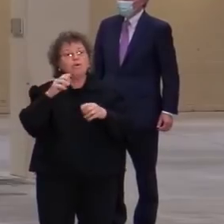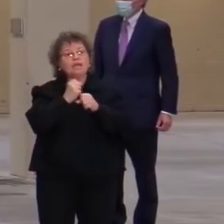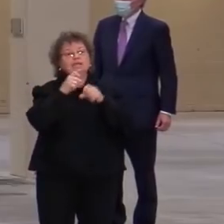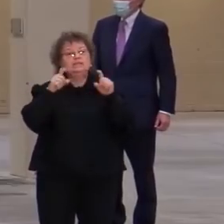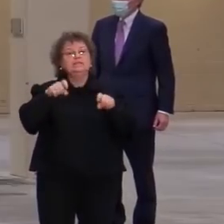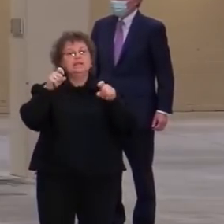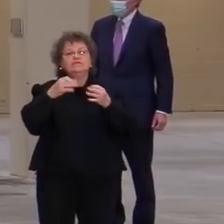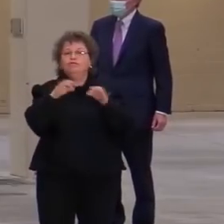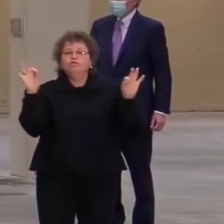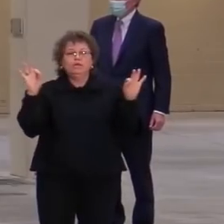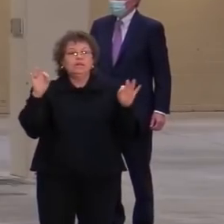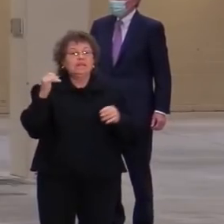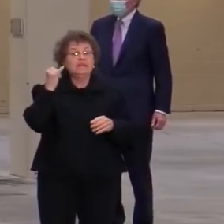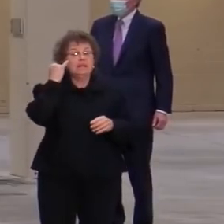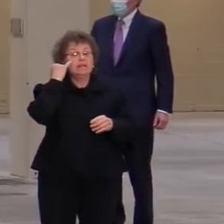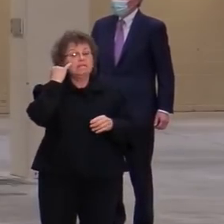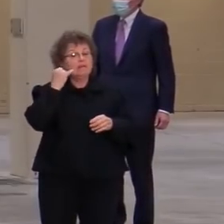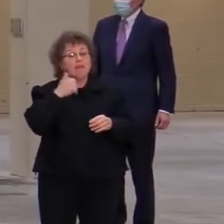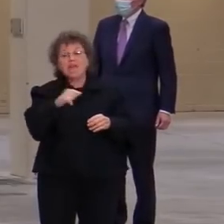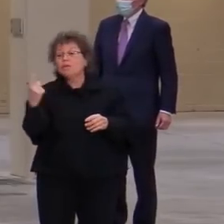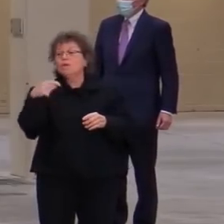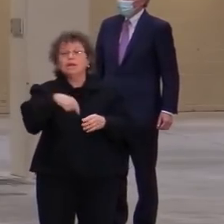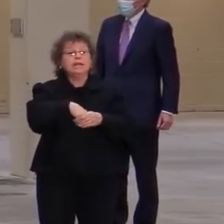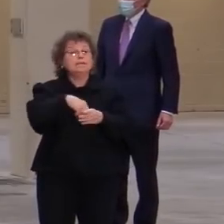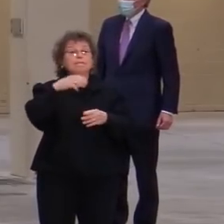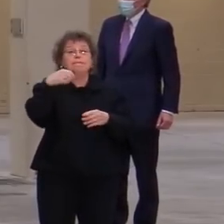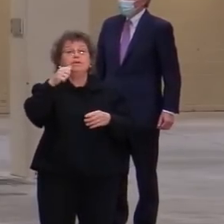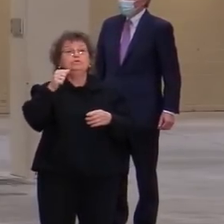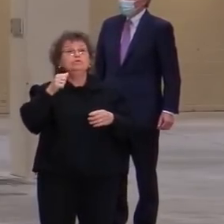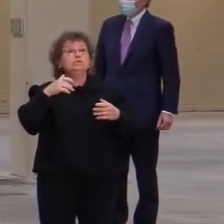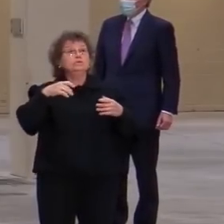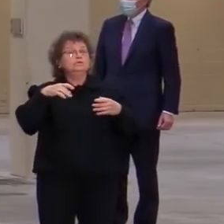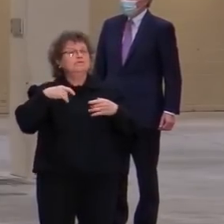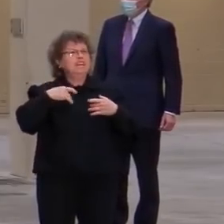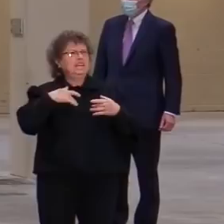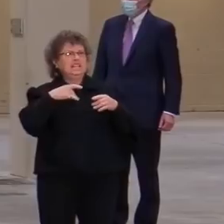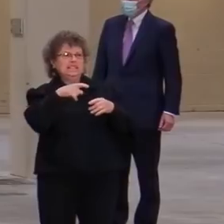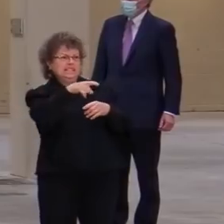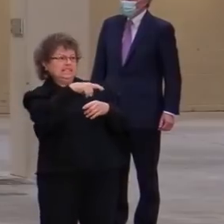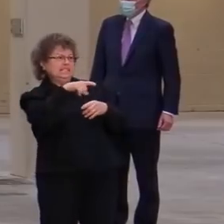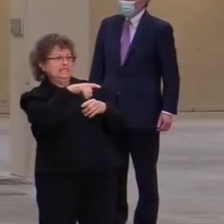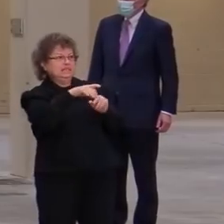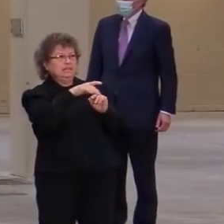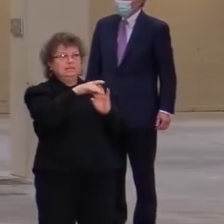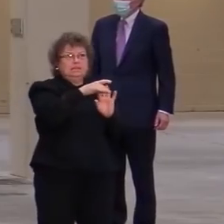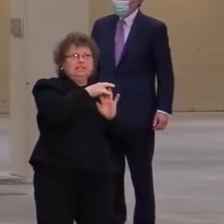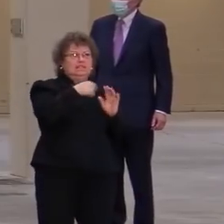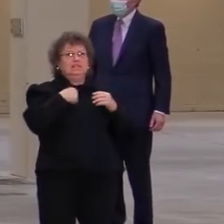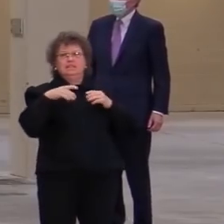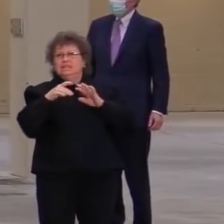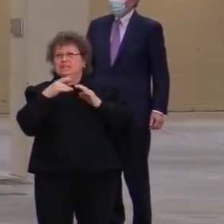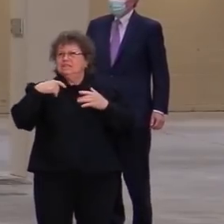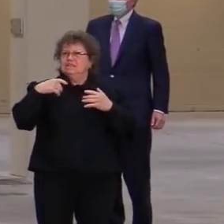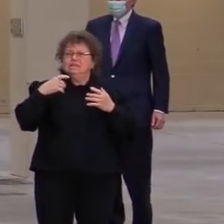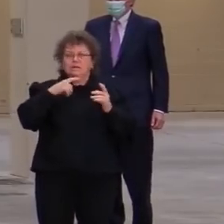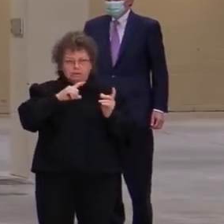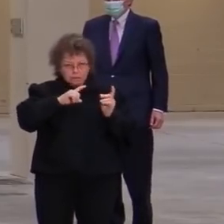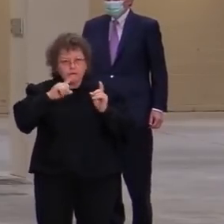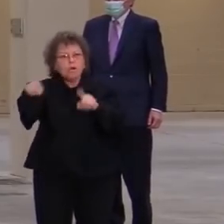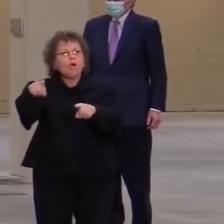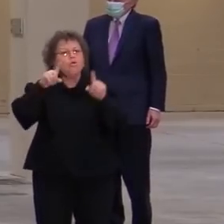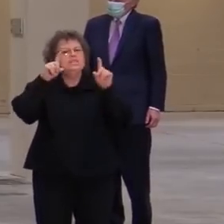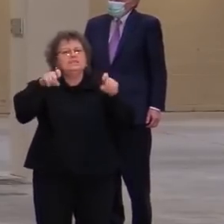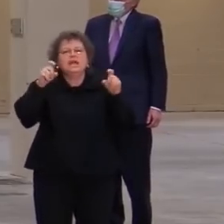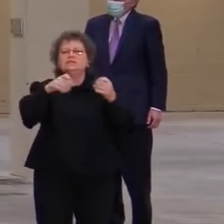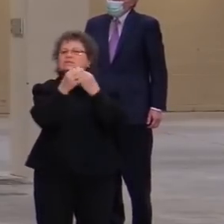exposed to someone who might have had COVID or had COVID should have any concerns about their ability to get tested. There's sites in every